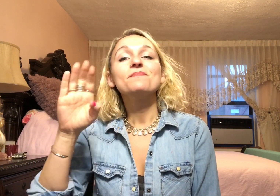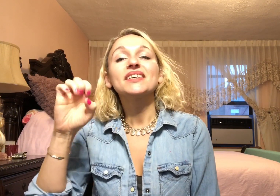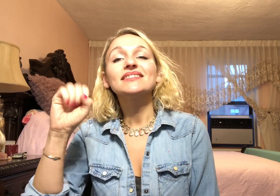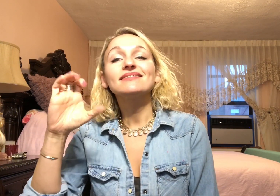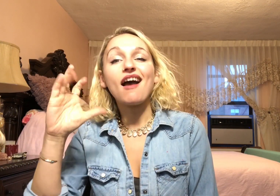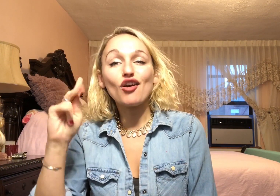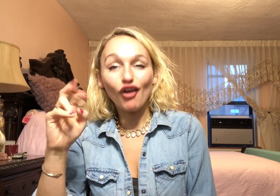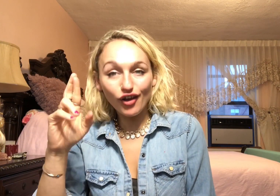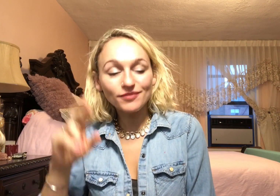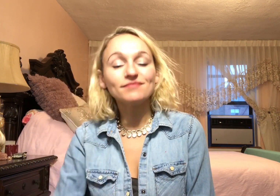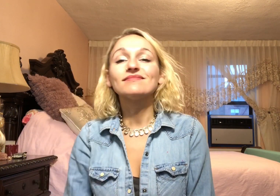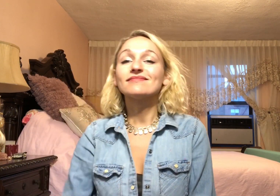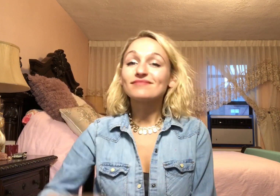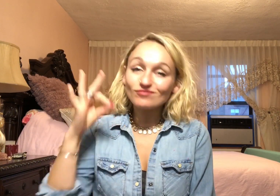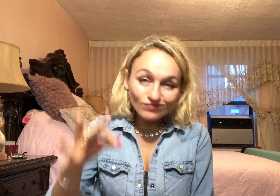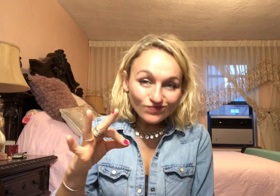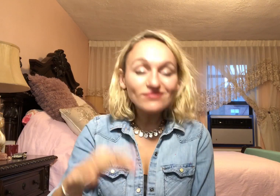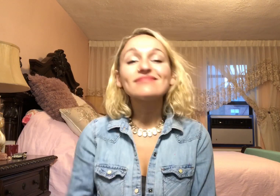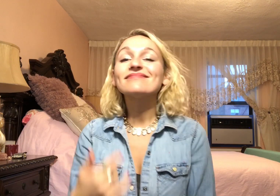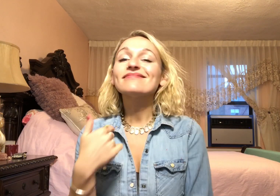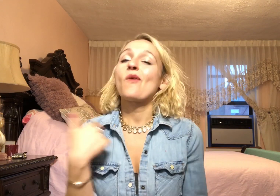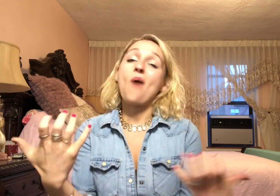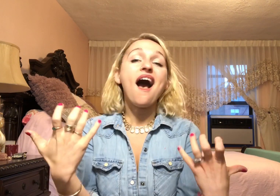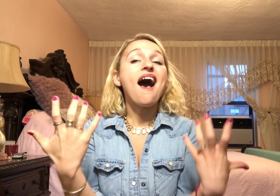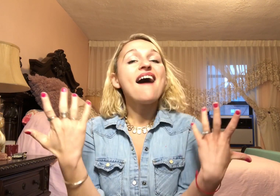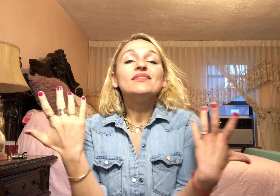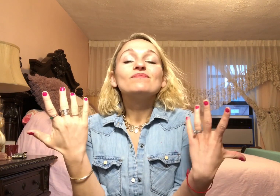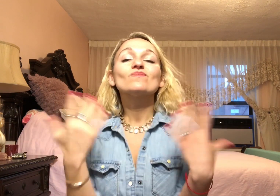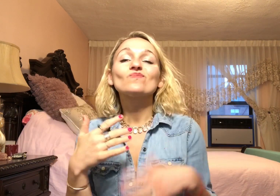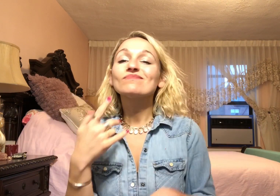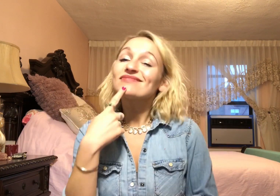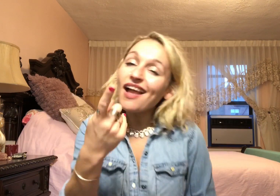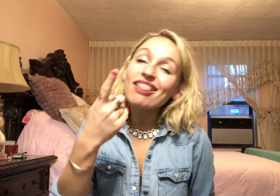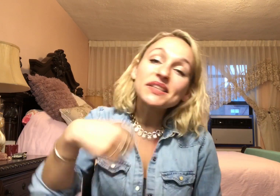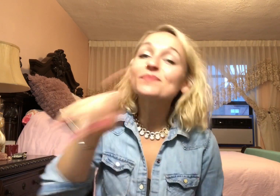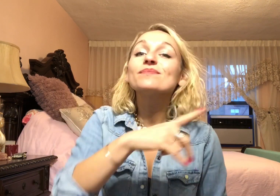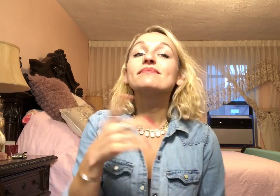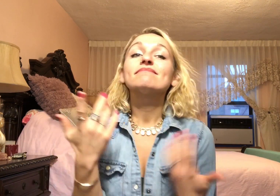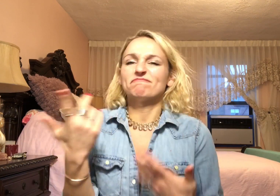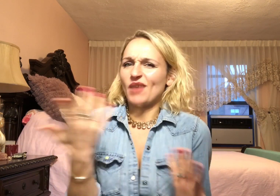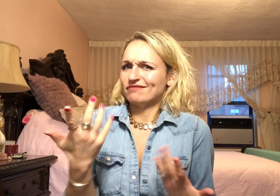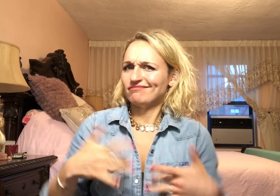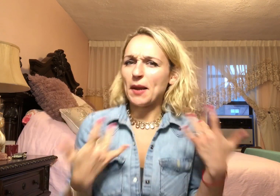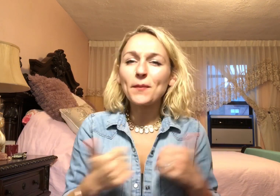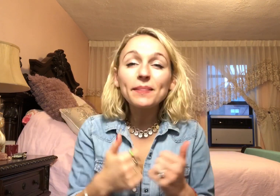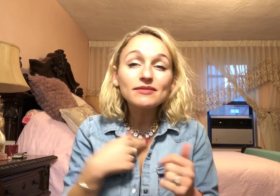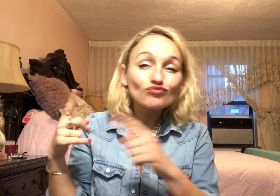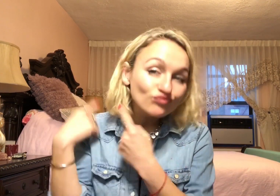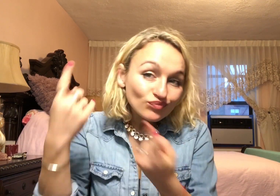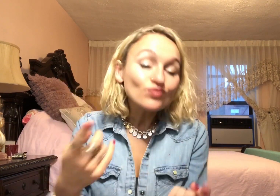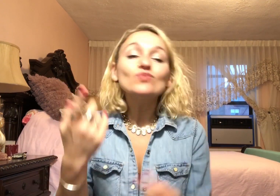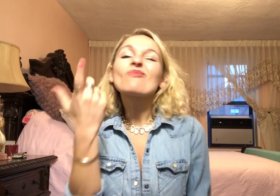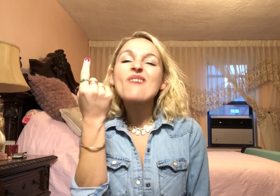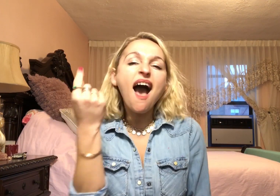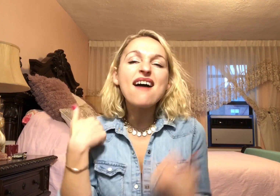this, the Secker. I would like to share with you some of what has been going on in my